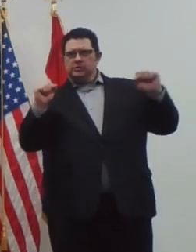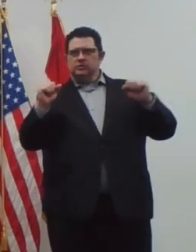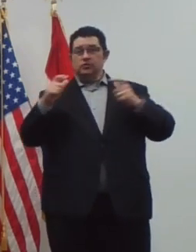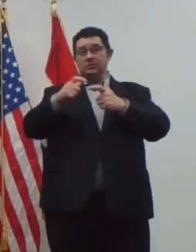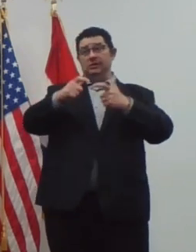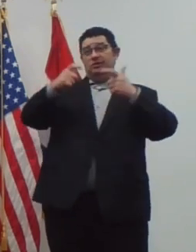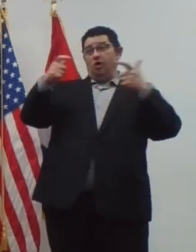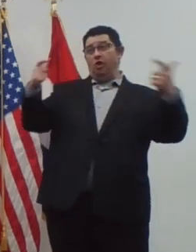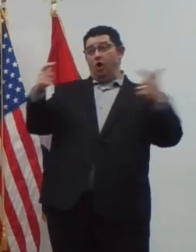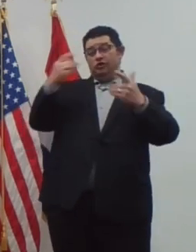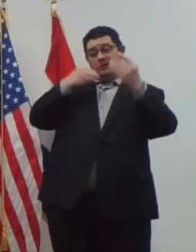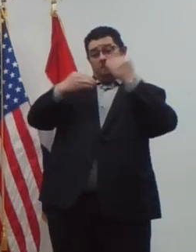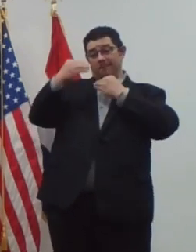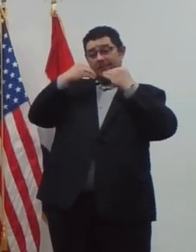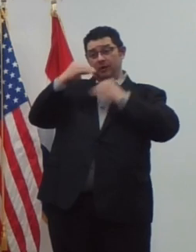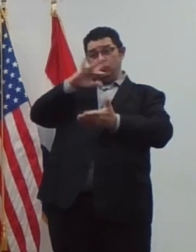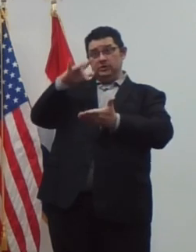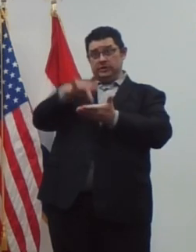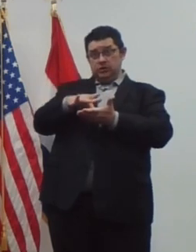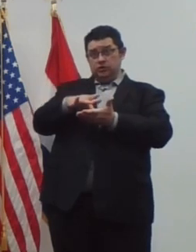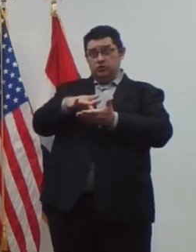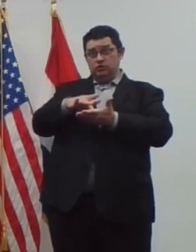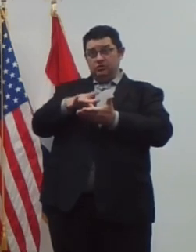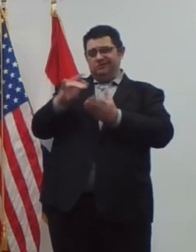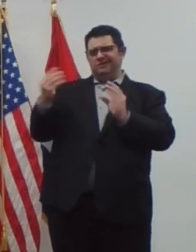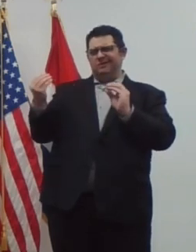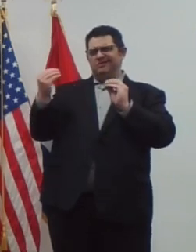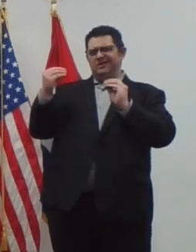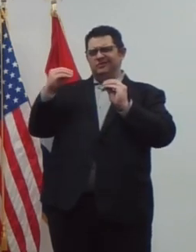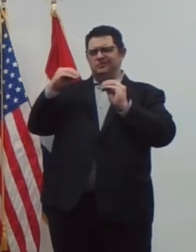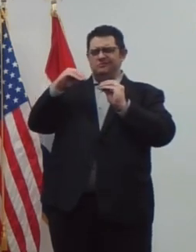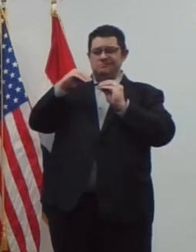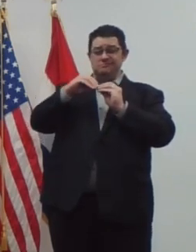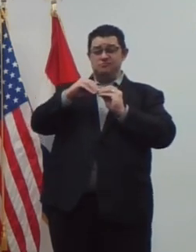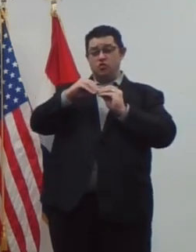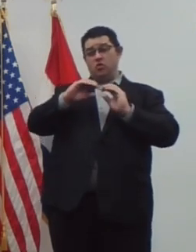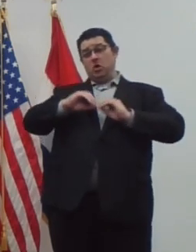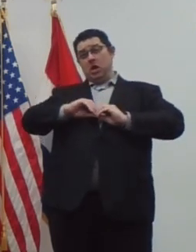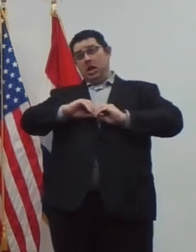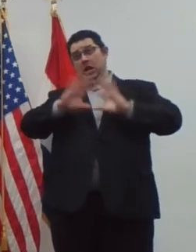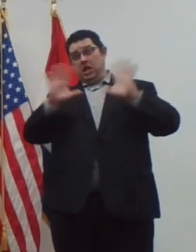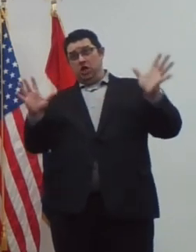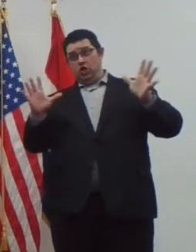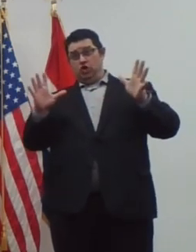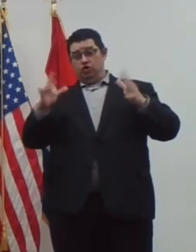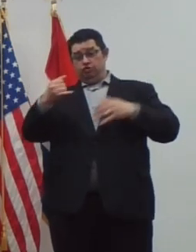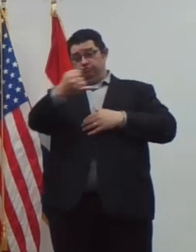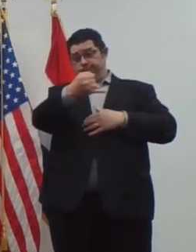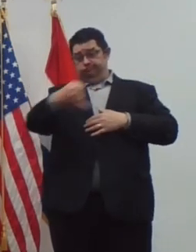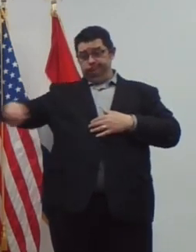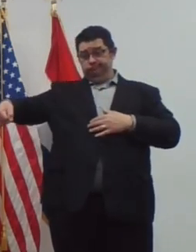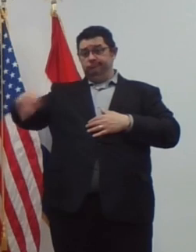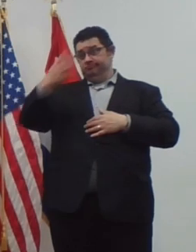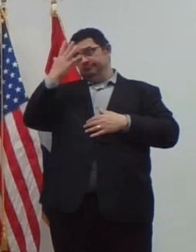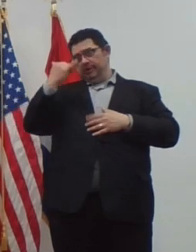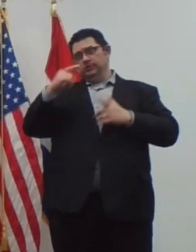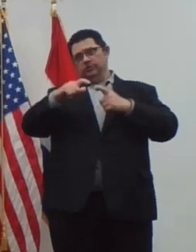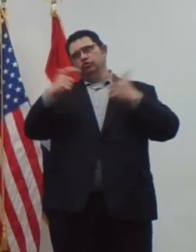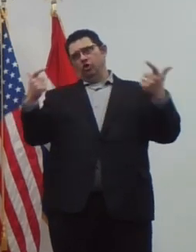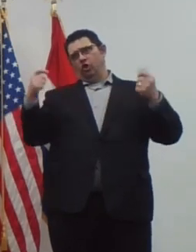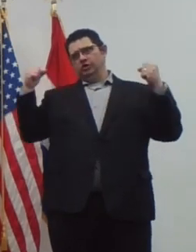large banquet centers, and that's more of a clear delineation between phase 2 because it's a larger gathering.